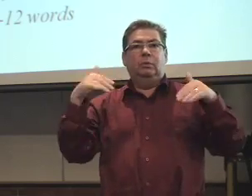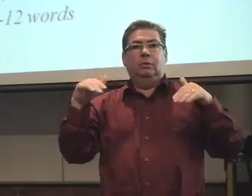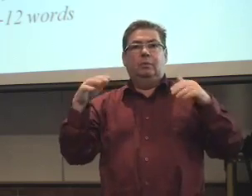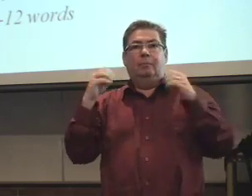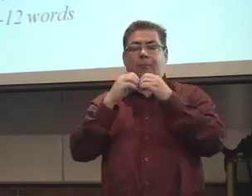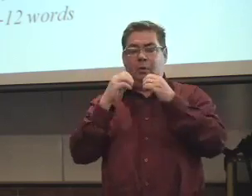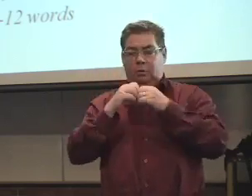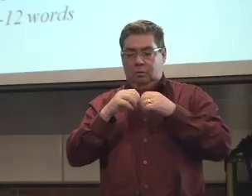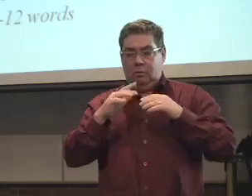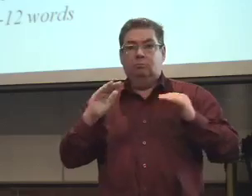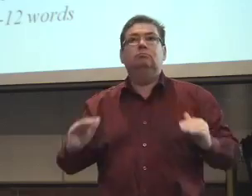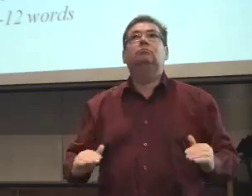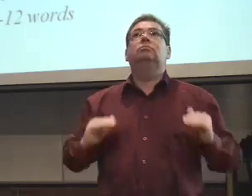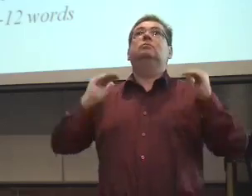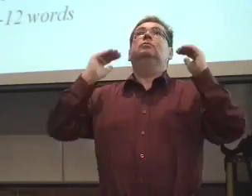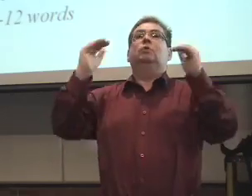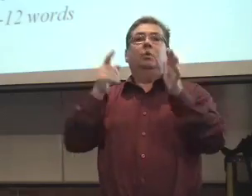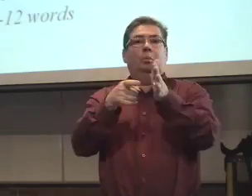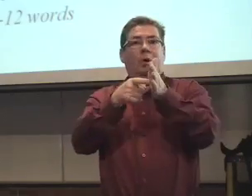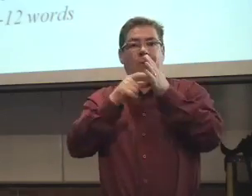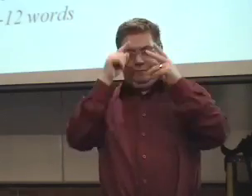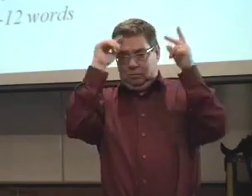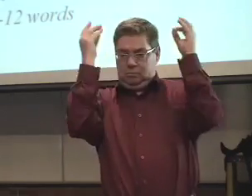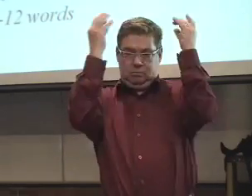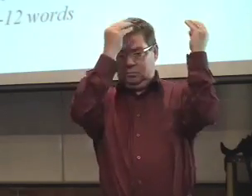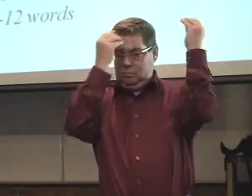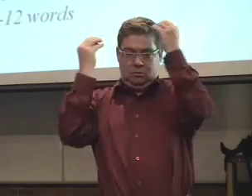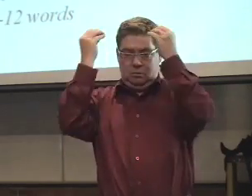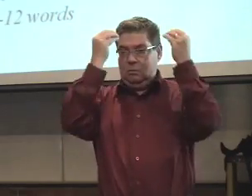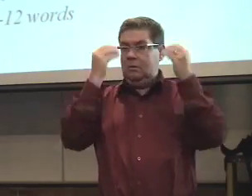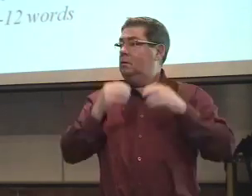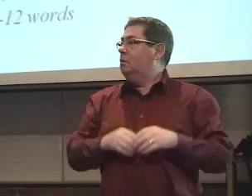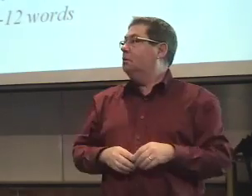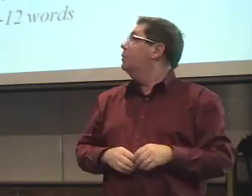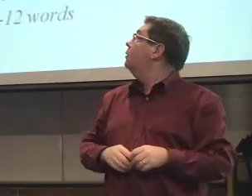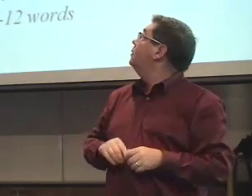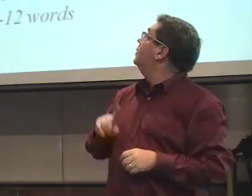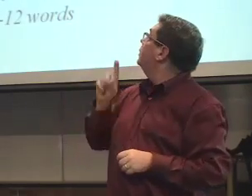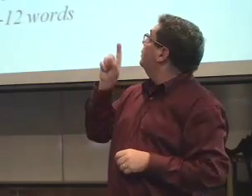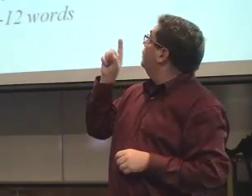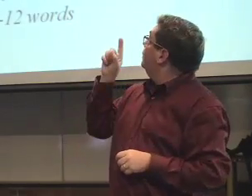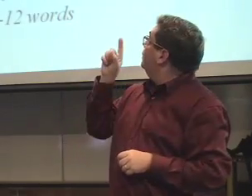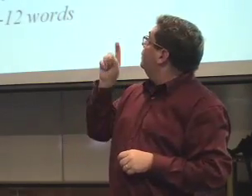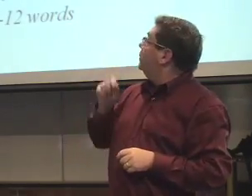ratcheted up, right? Ben is a friendly dog. Who doesn't want to get in trouble?